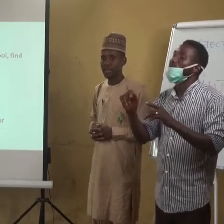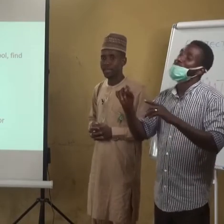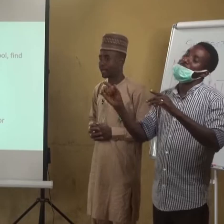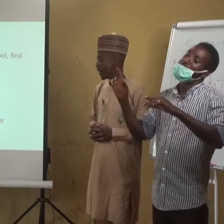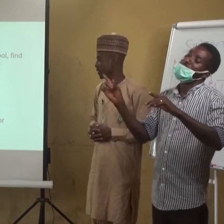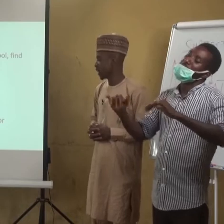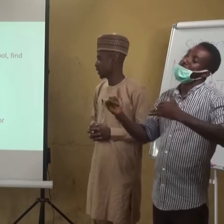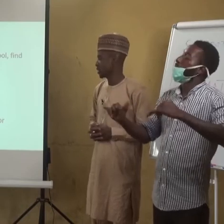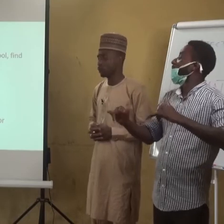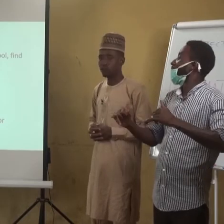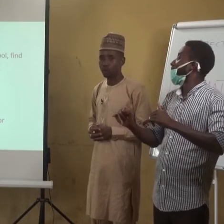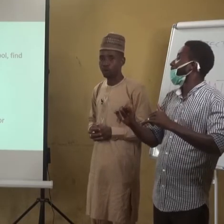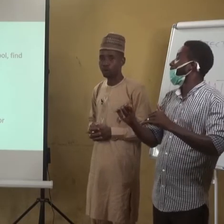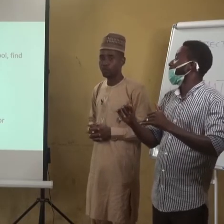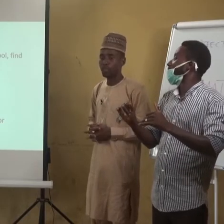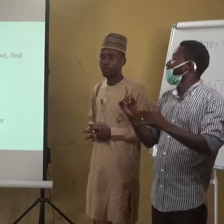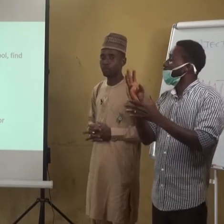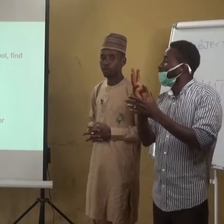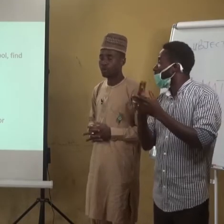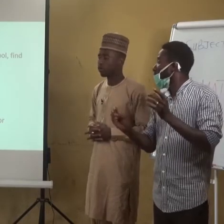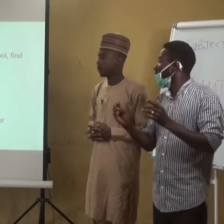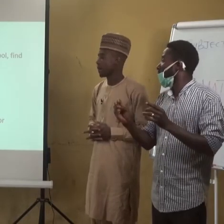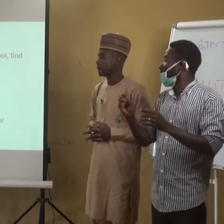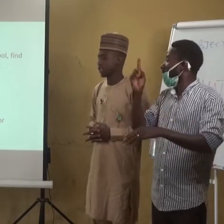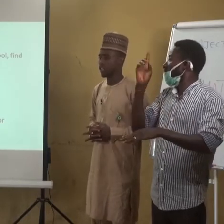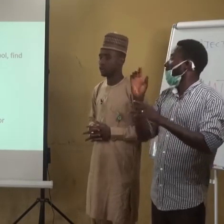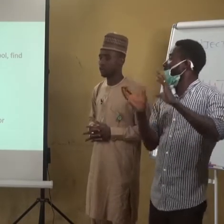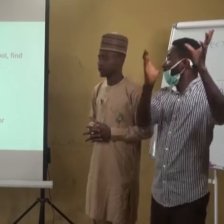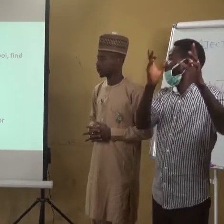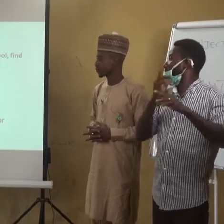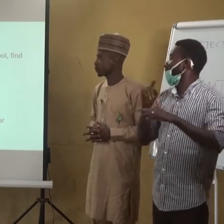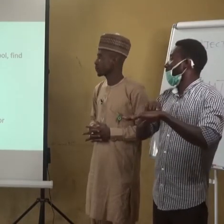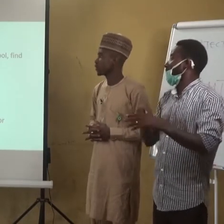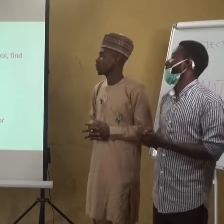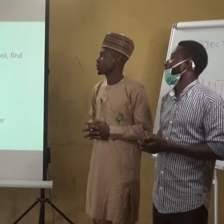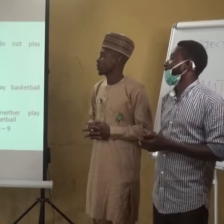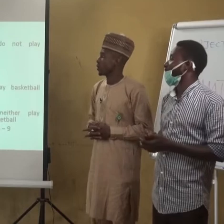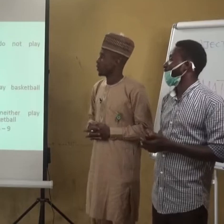play neither football nor basketball?